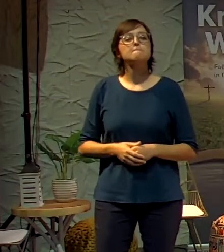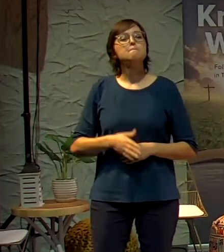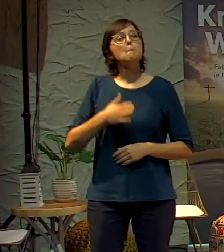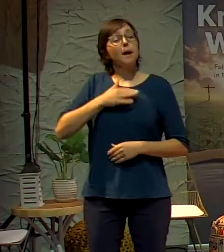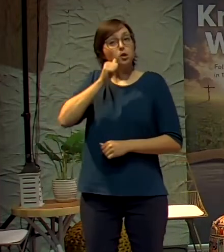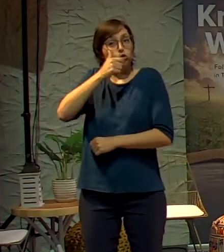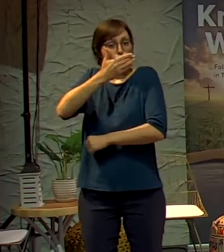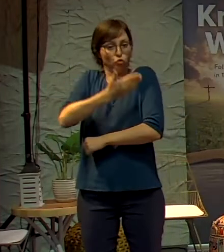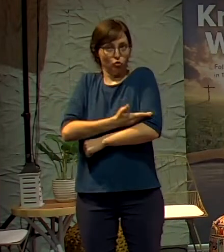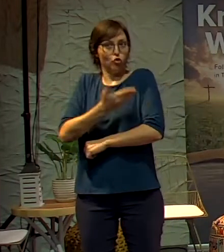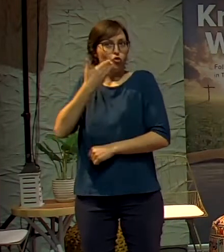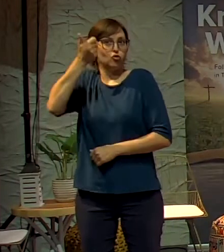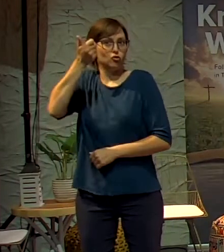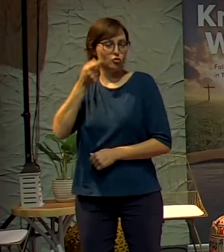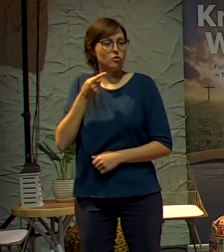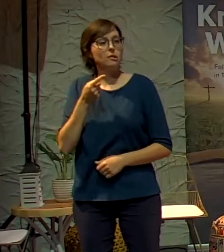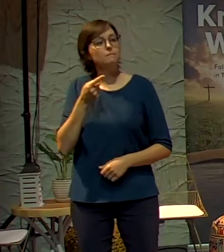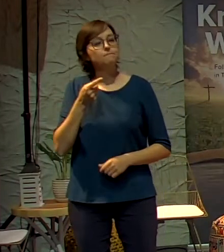daughter, she